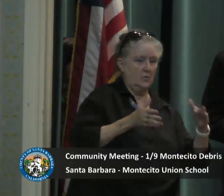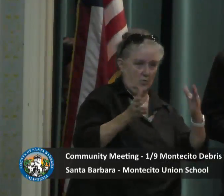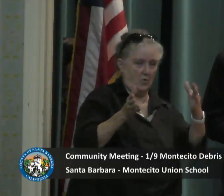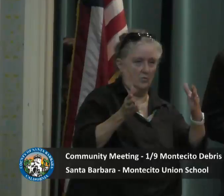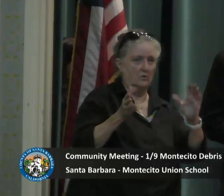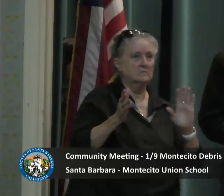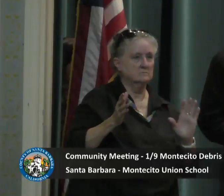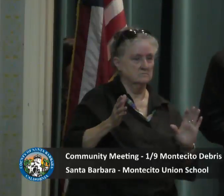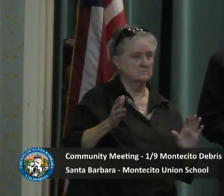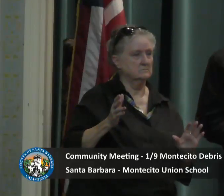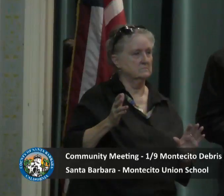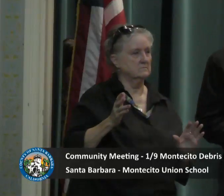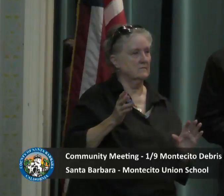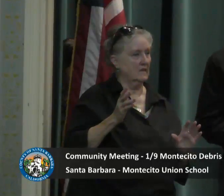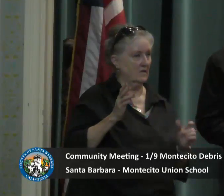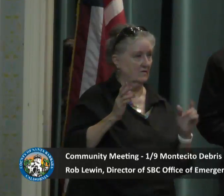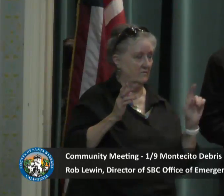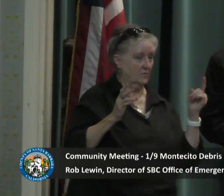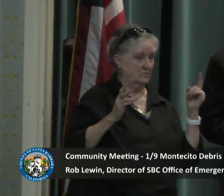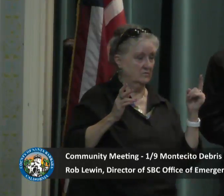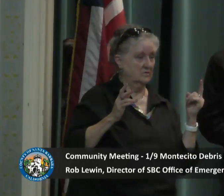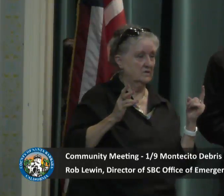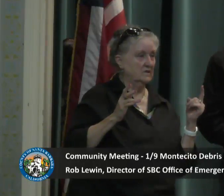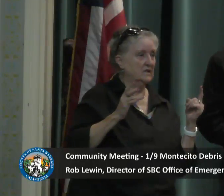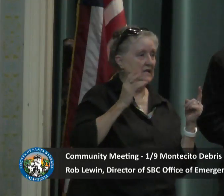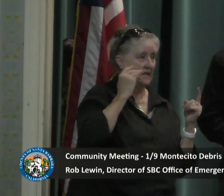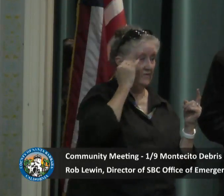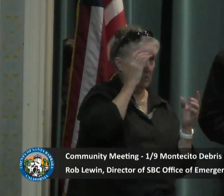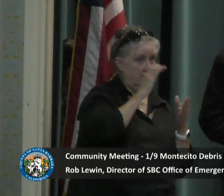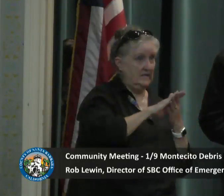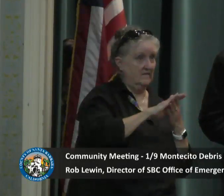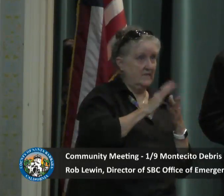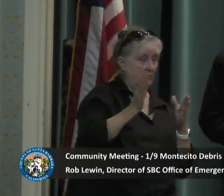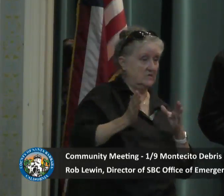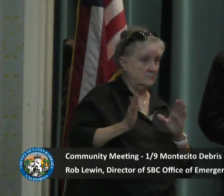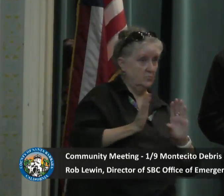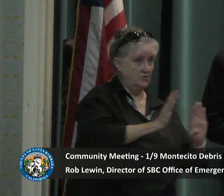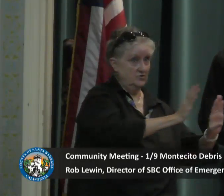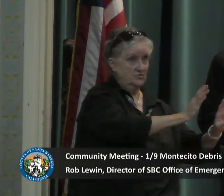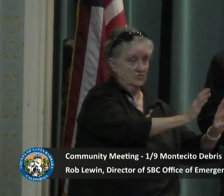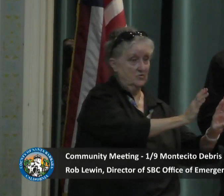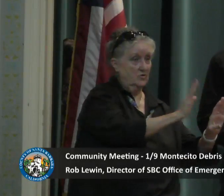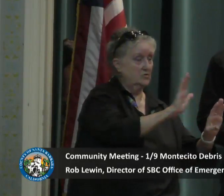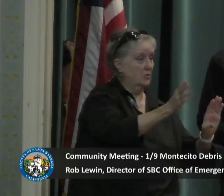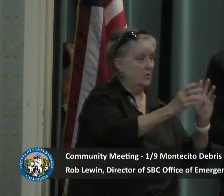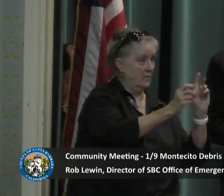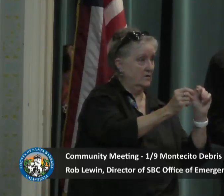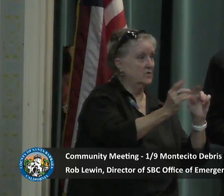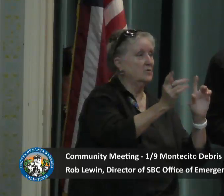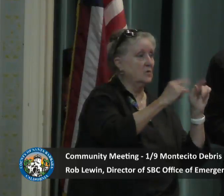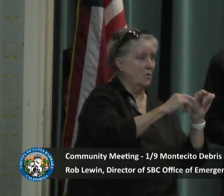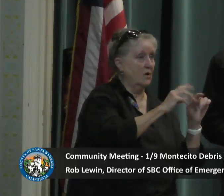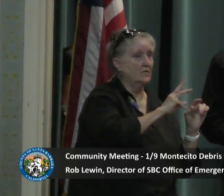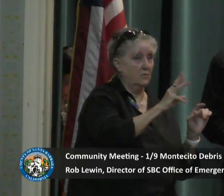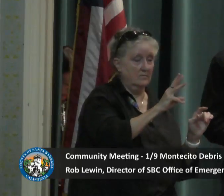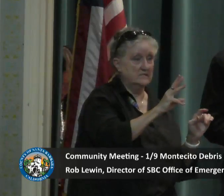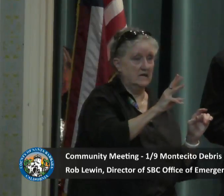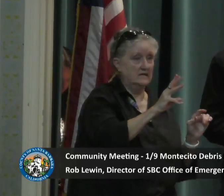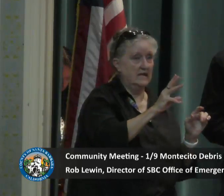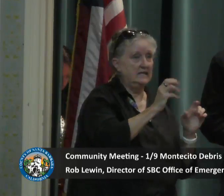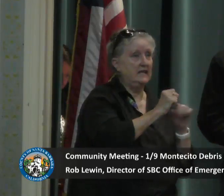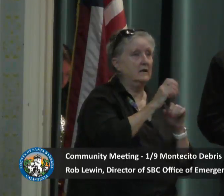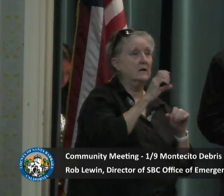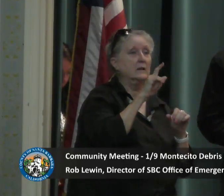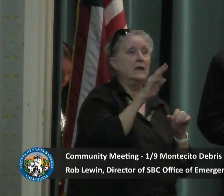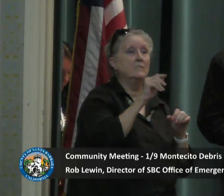So it's a, first of all, if you believe that it was pushed onto your property, you can go on our website and get a